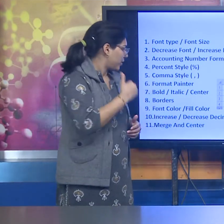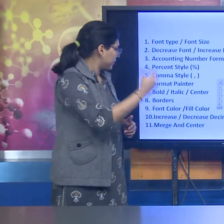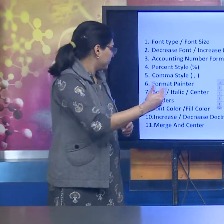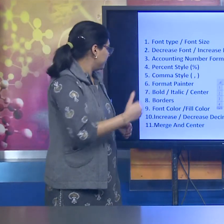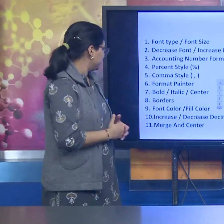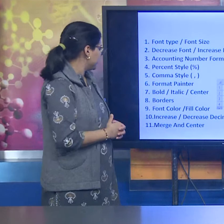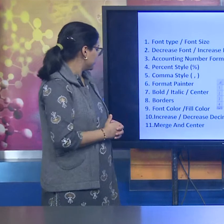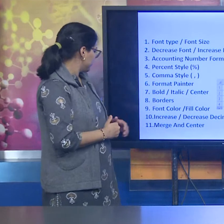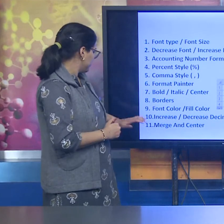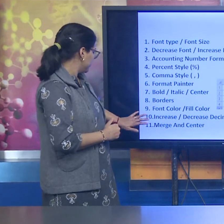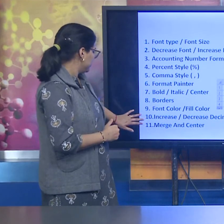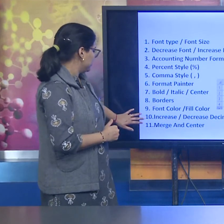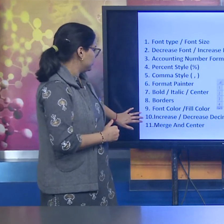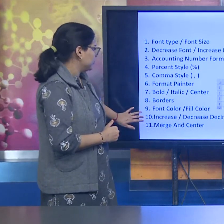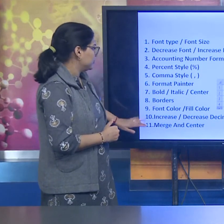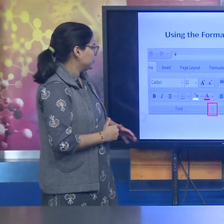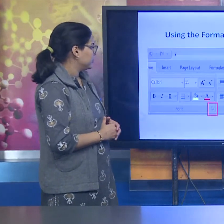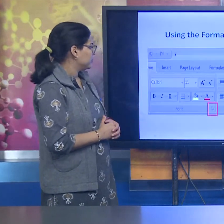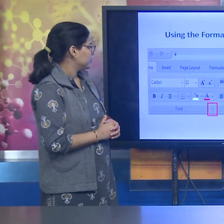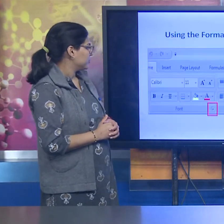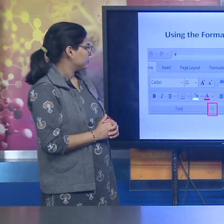all. Let's move forward.